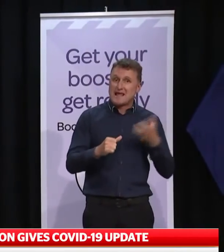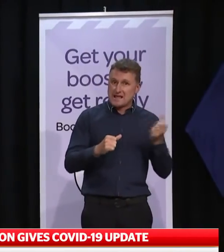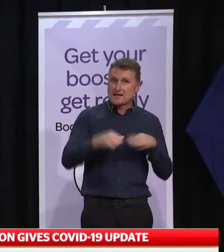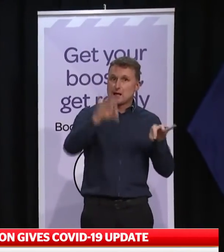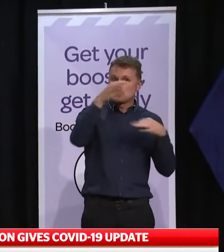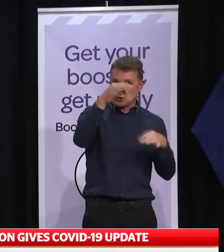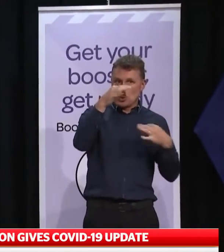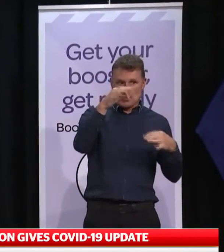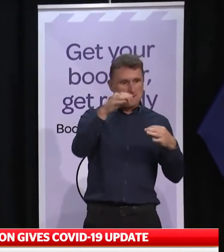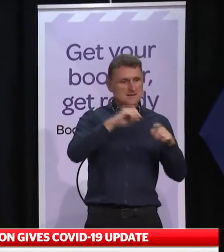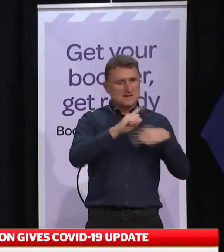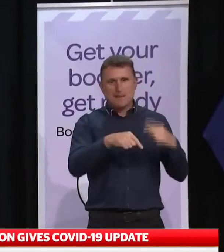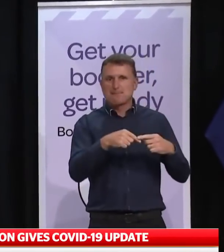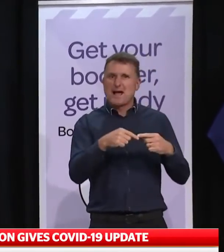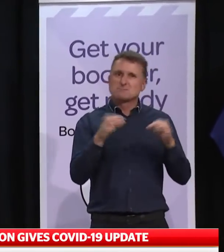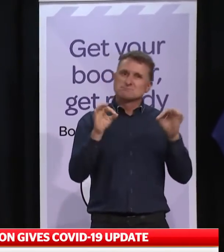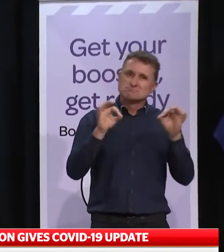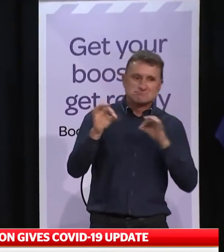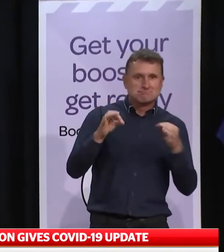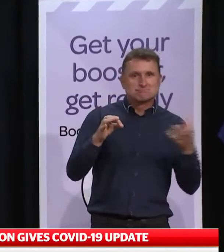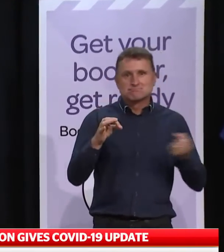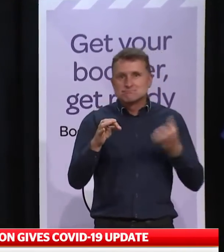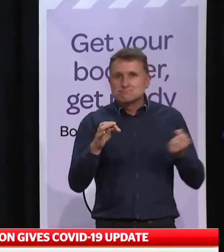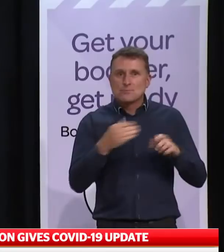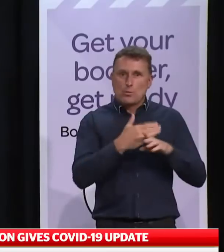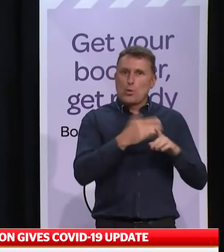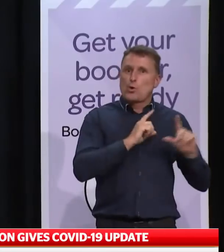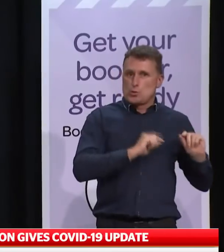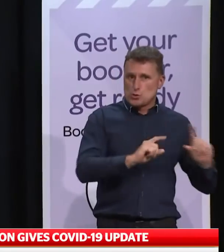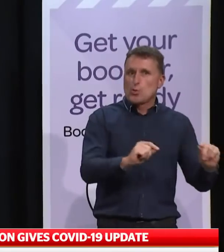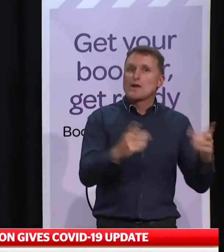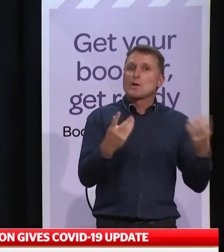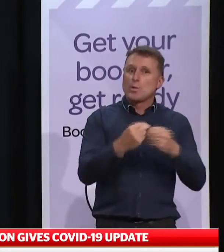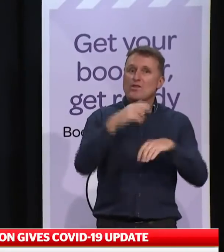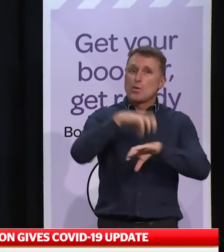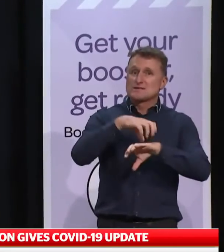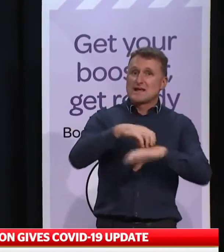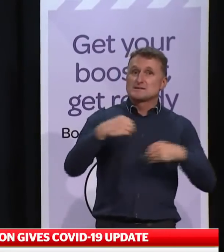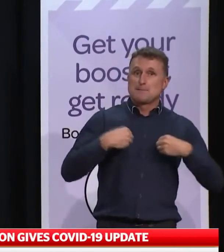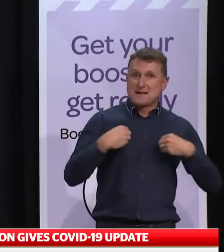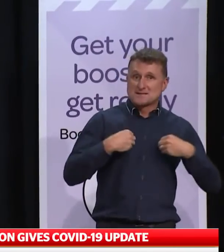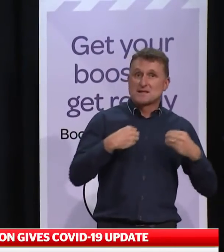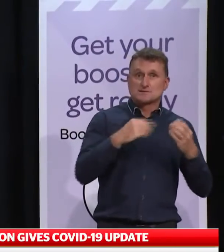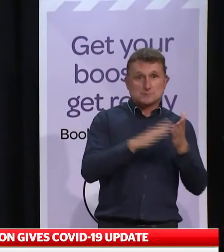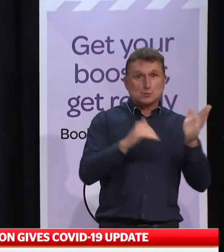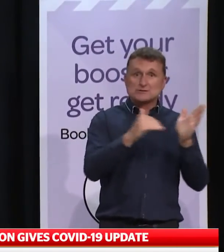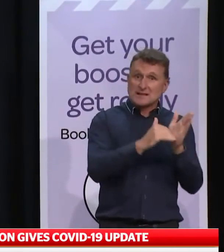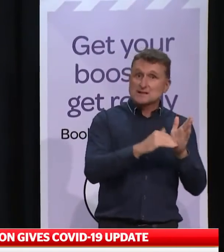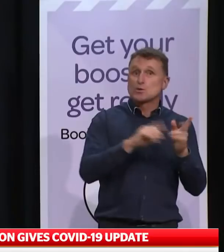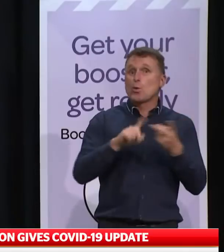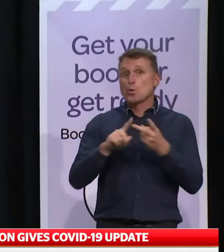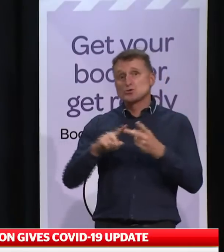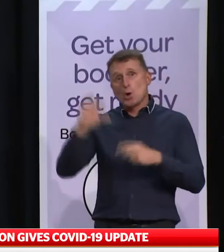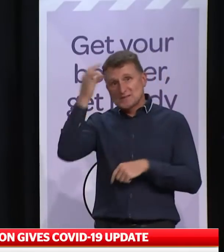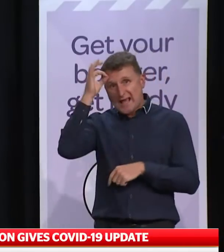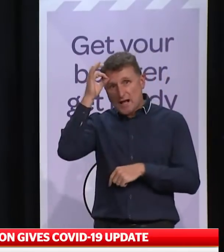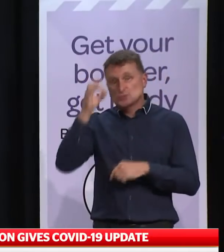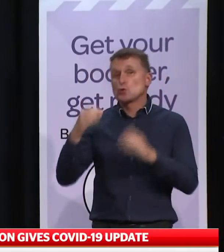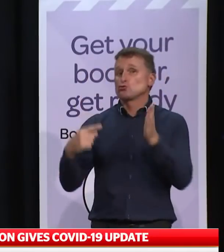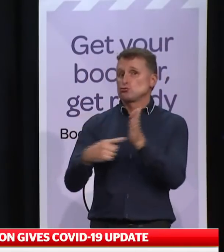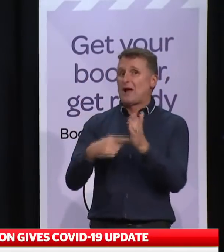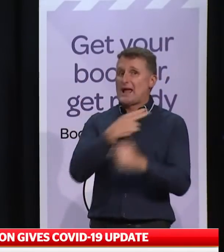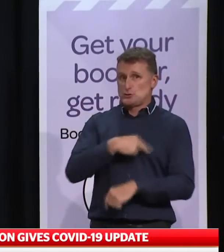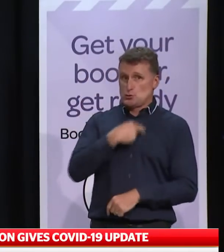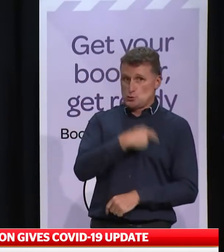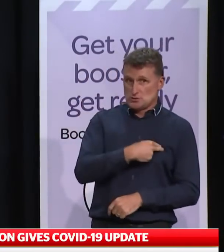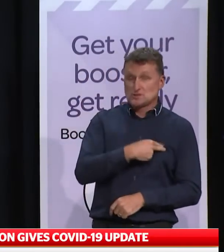social unemployment insurance work that we've been undertaking alongside Business New Zealand and the Council of Trade Unions, and that discussion document